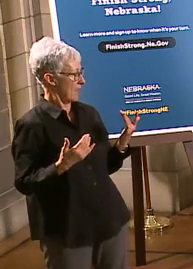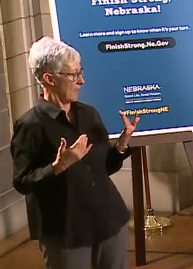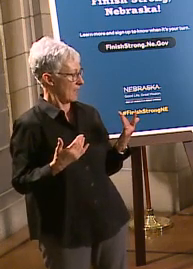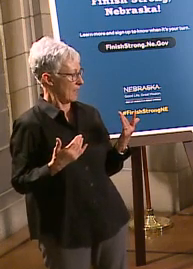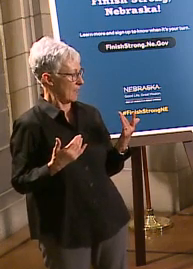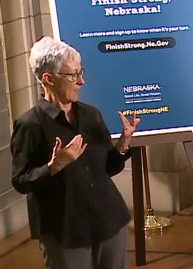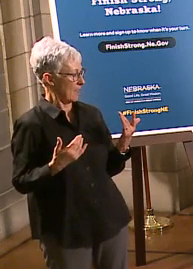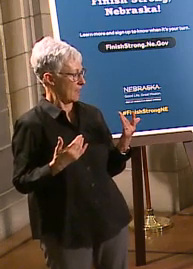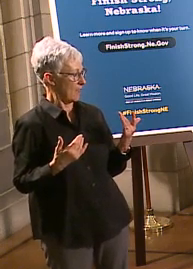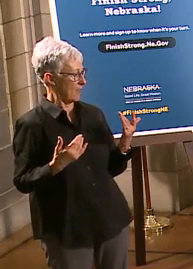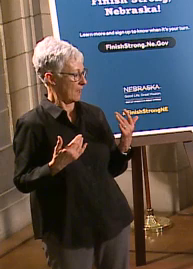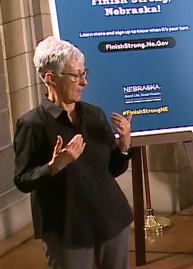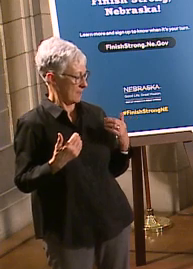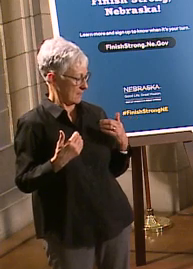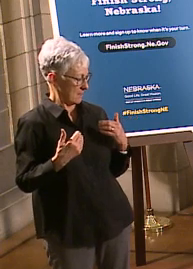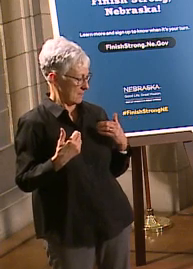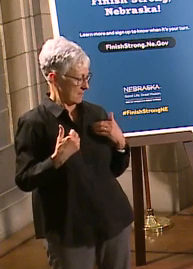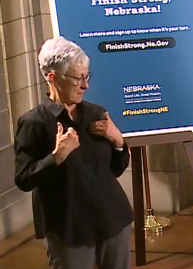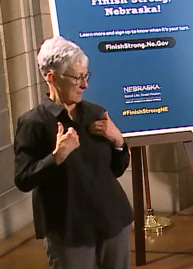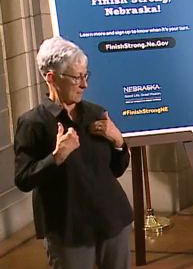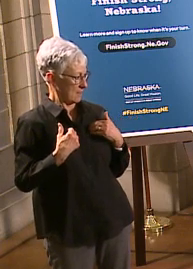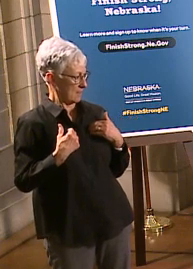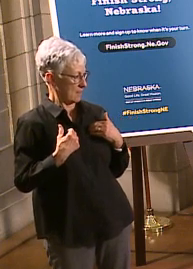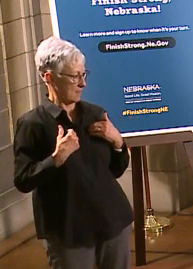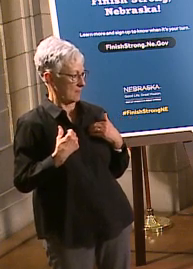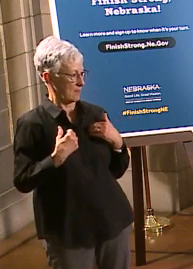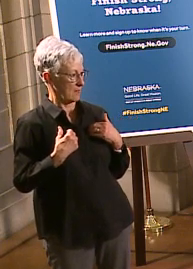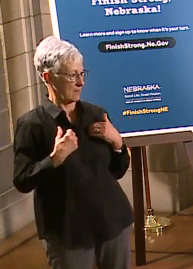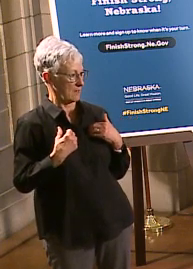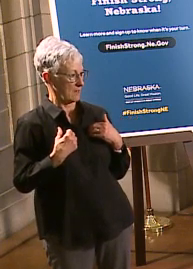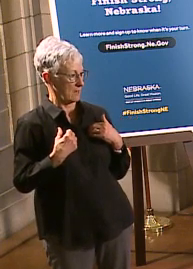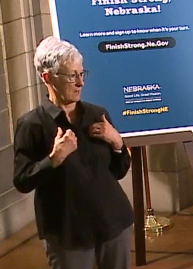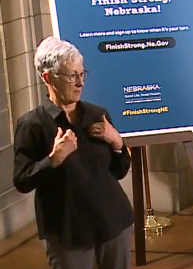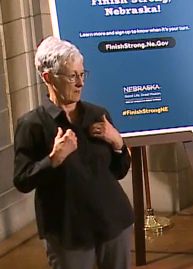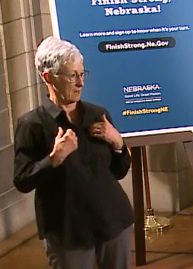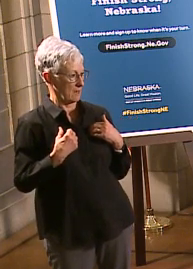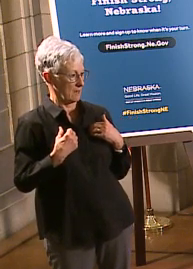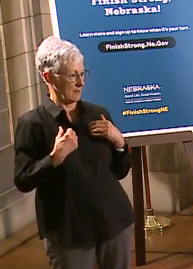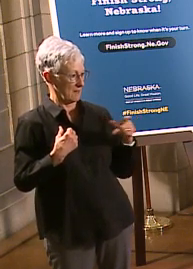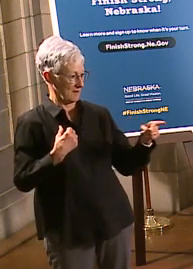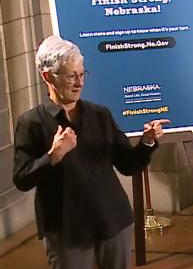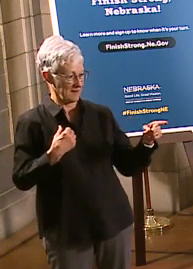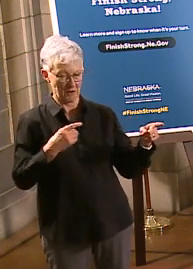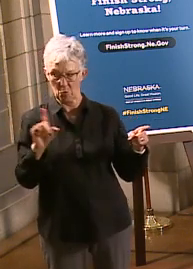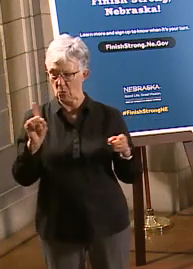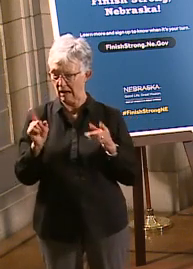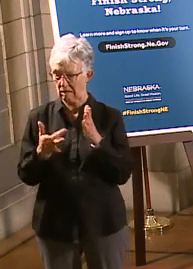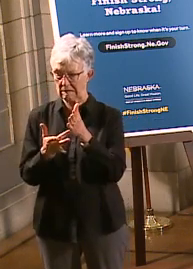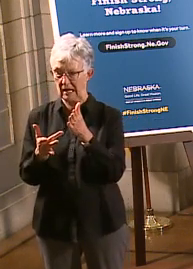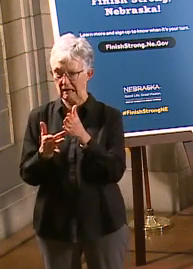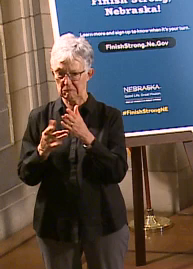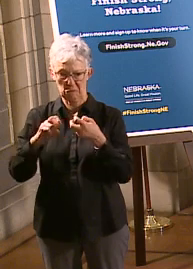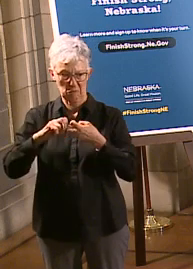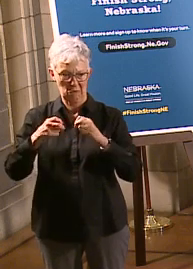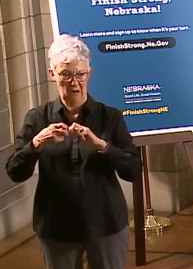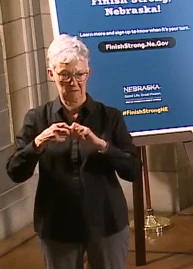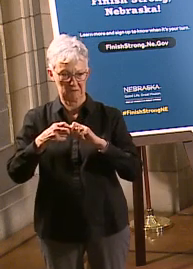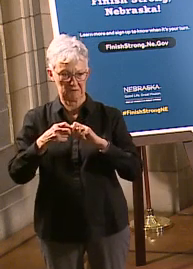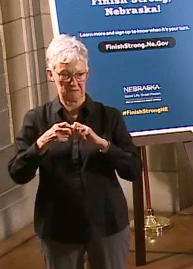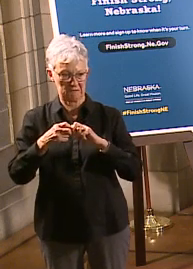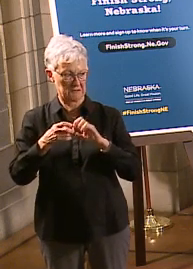oh, we lost him. Technical difficulties. Was that you on our end or their end? Not sure. All right. Well, I'm going to have to just